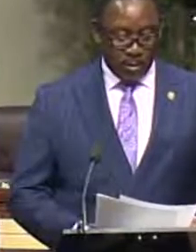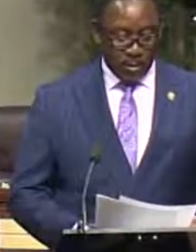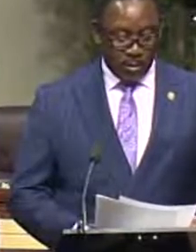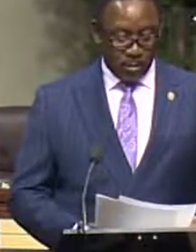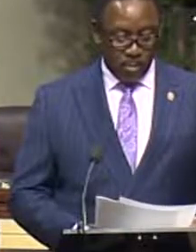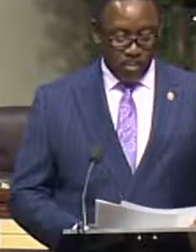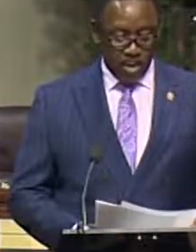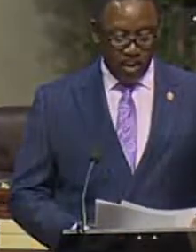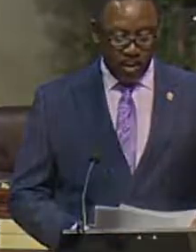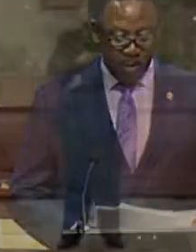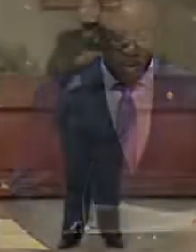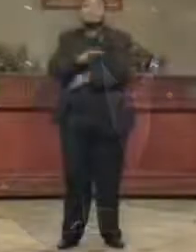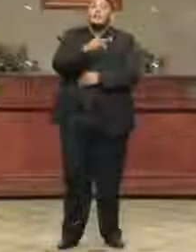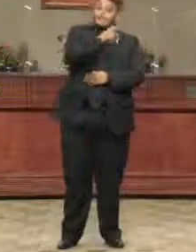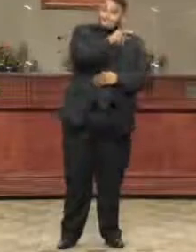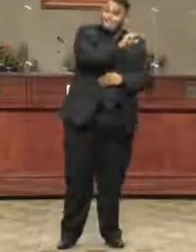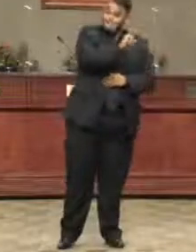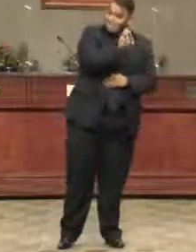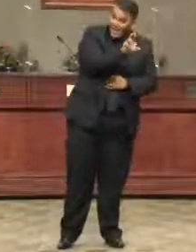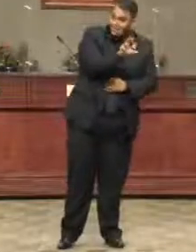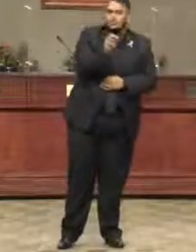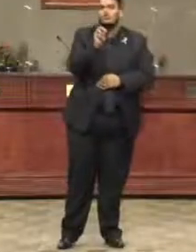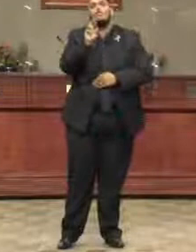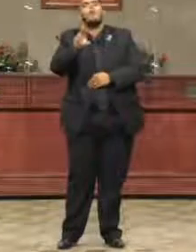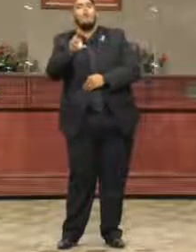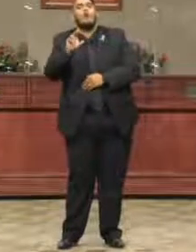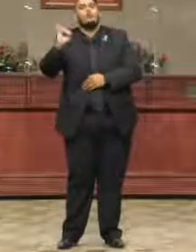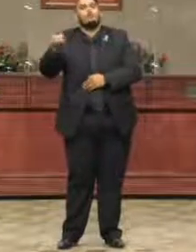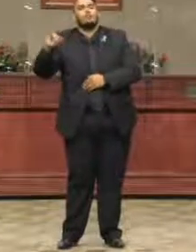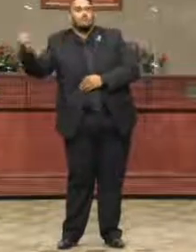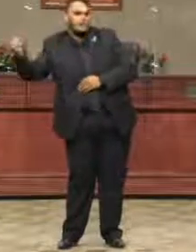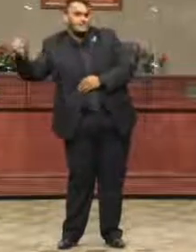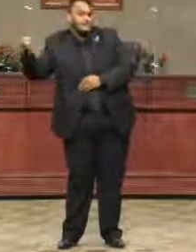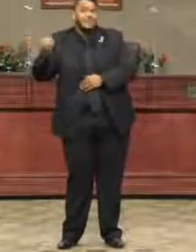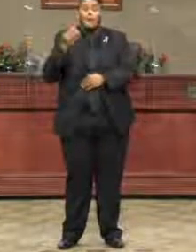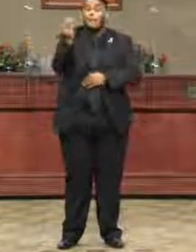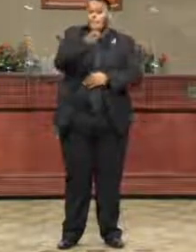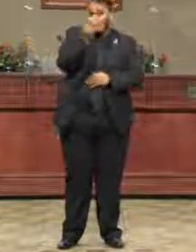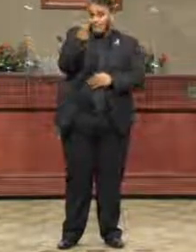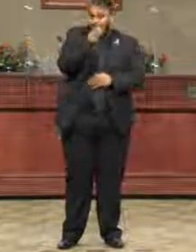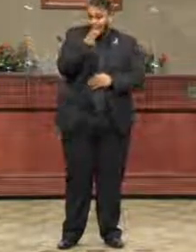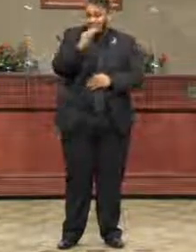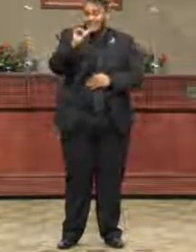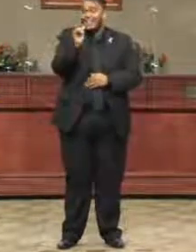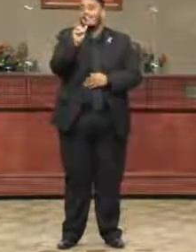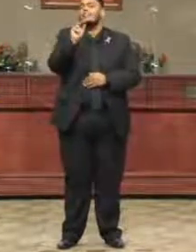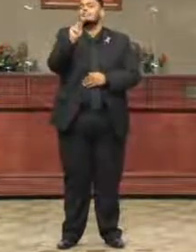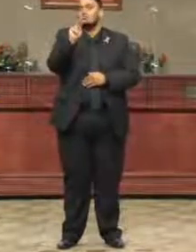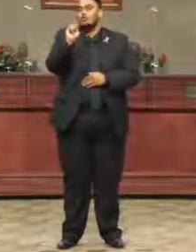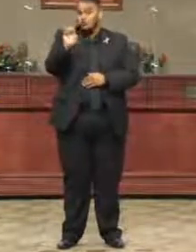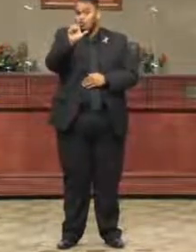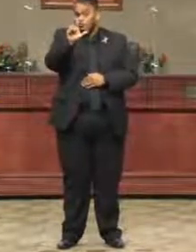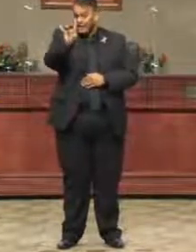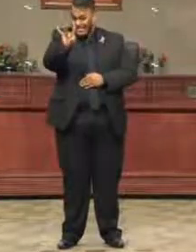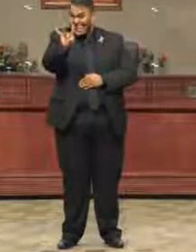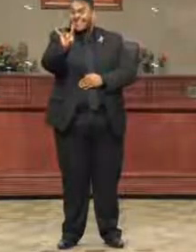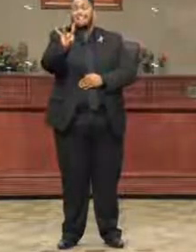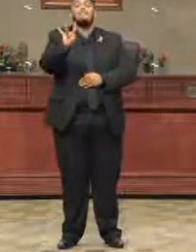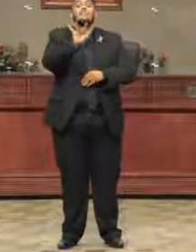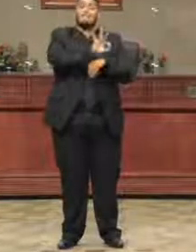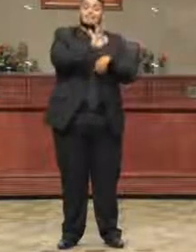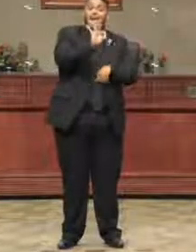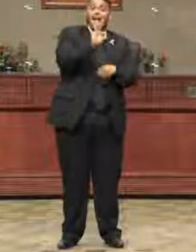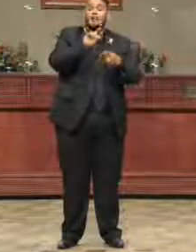Johnson & Johnson. On Monday, June the 28th, between the hours of 9 a.m. and 11:30 a.m., the trailer will be at the Villas